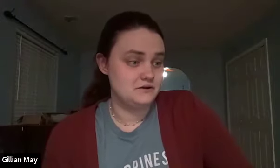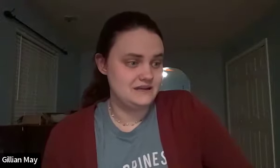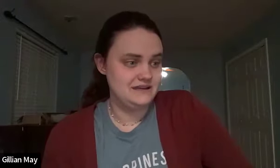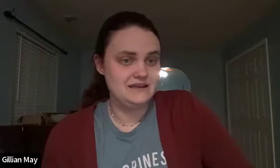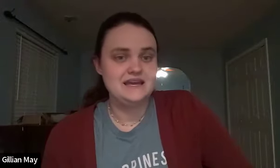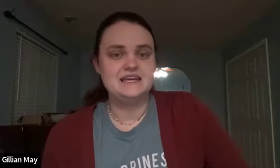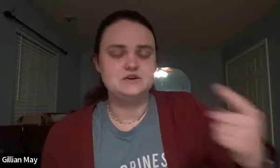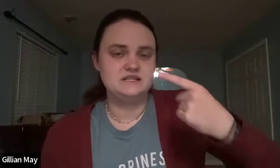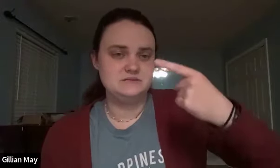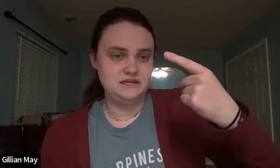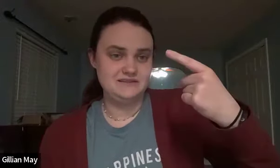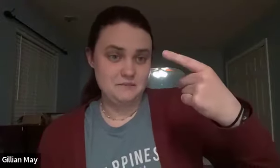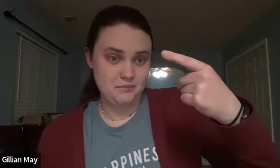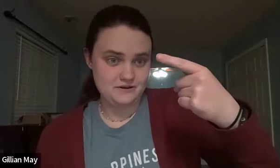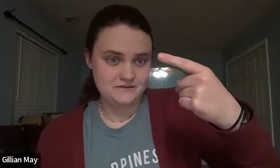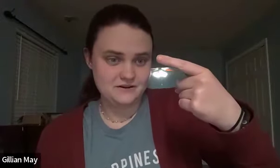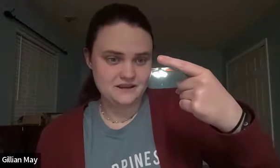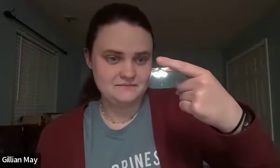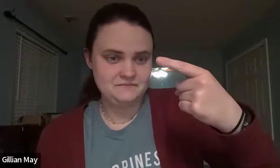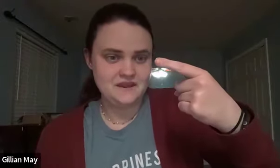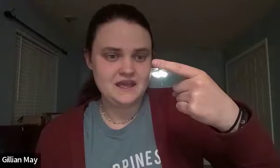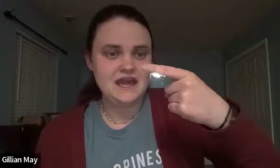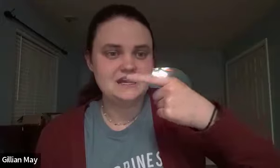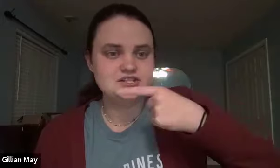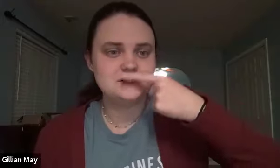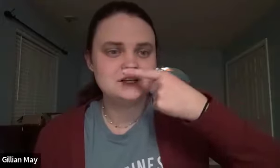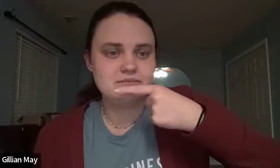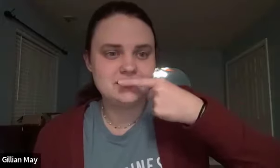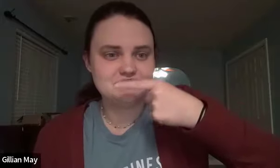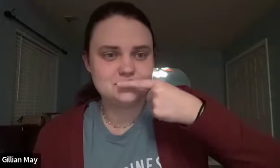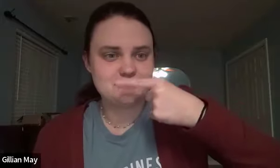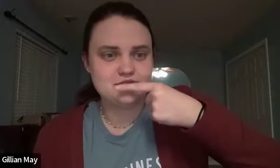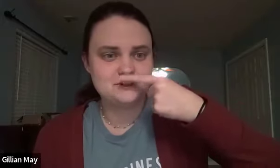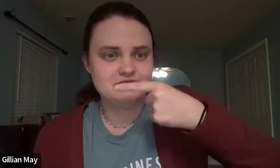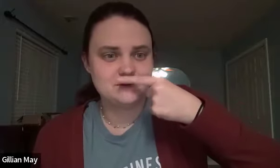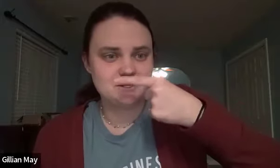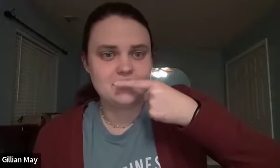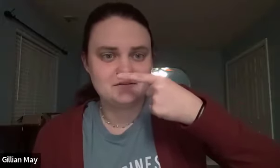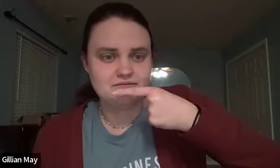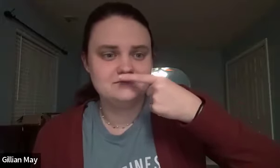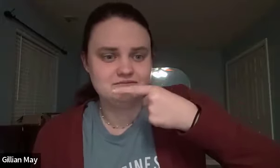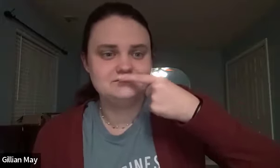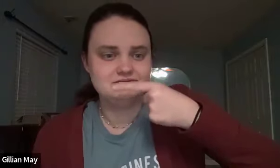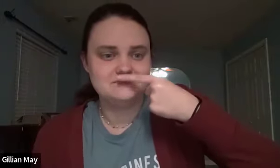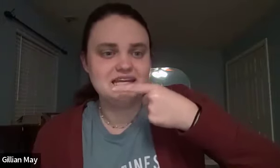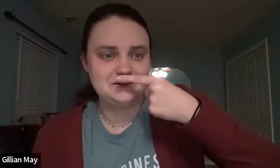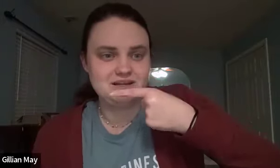hearing is going to be that pointer finger again. And you're going to make a circular motion in front of your mouth. Hearing.